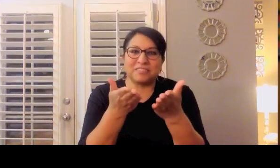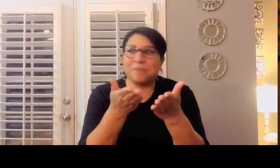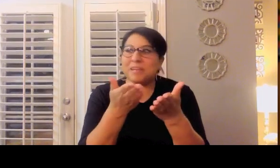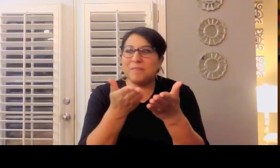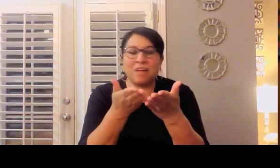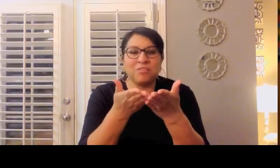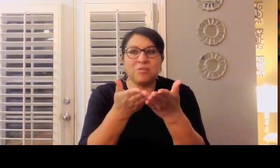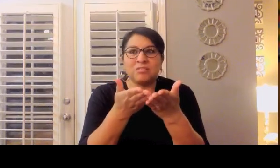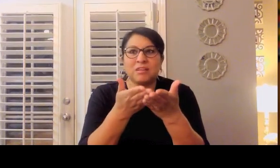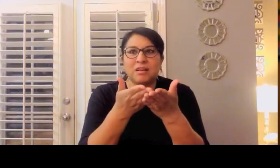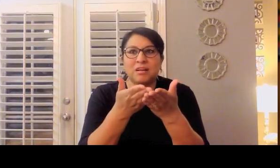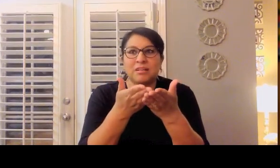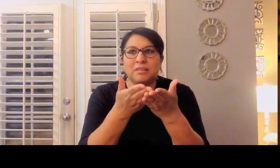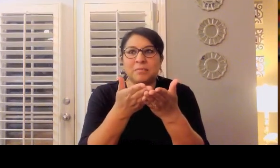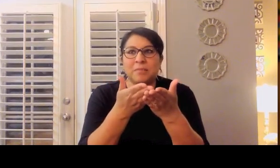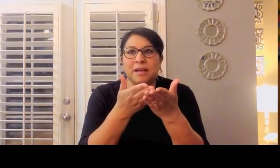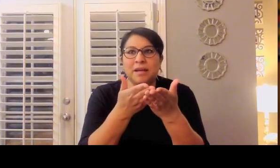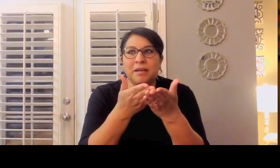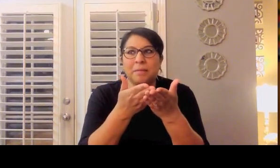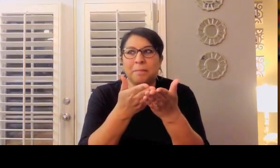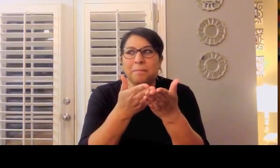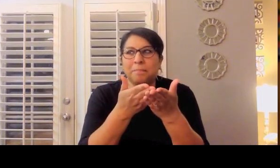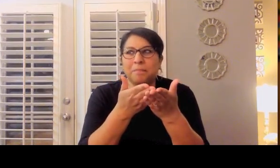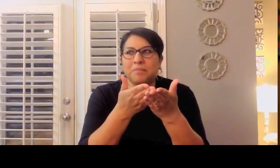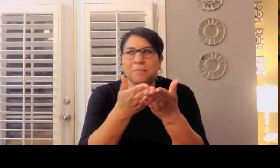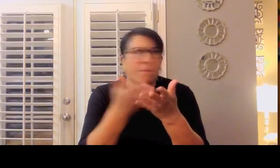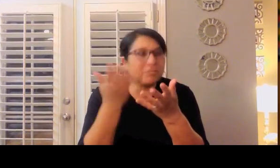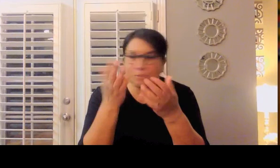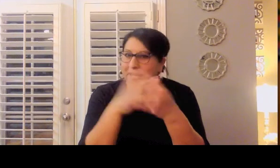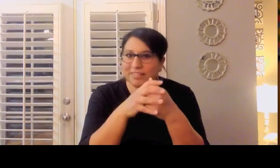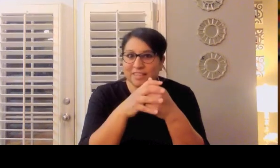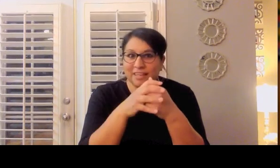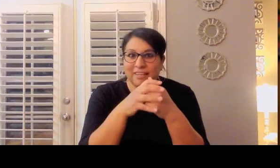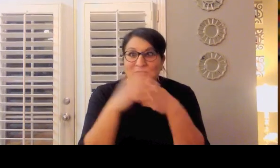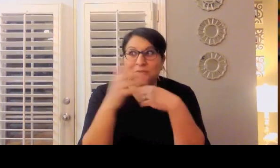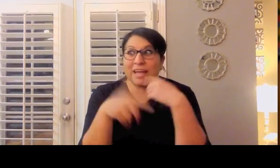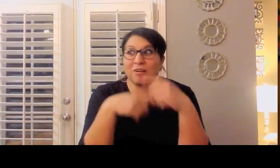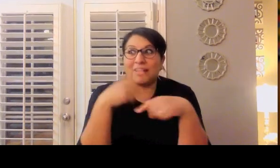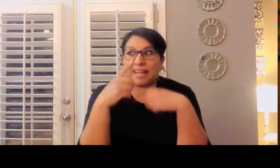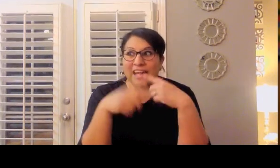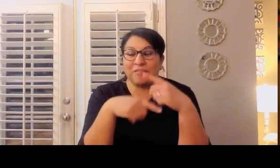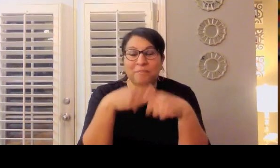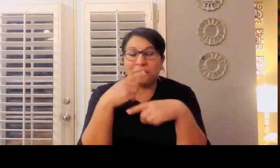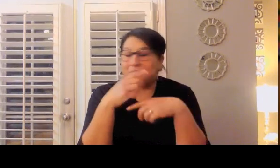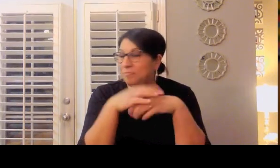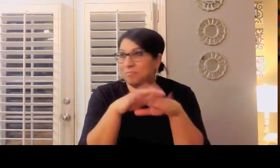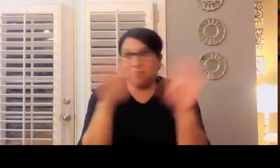So somebody found those on my, I want to say, Pinterest page. Mm-hmm. So now, like, I